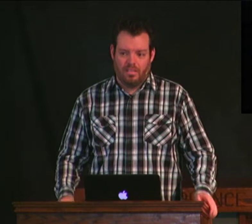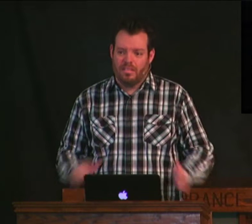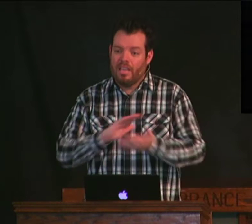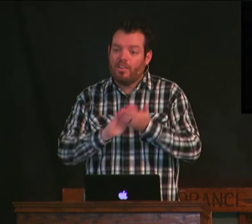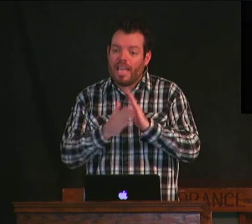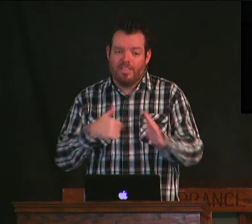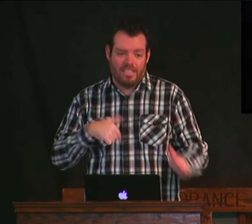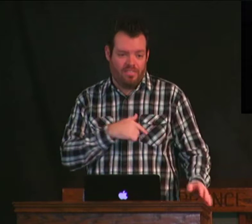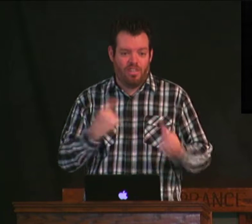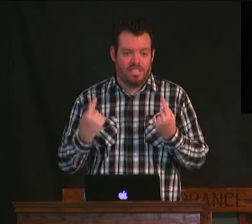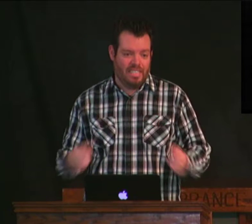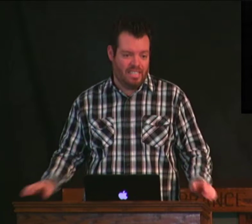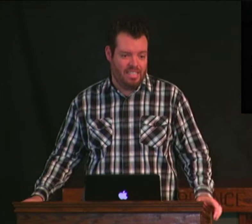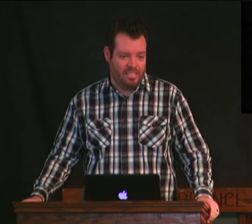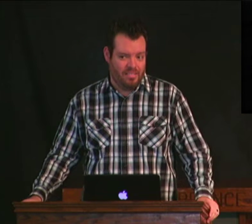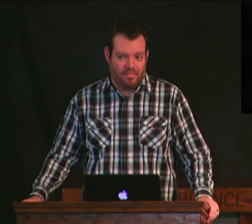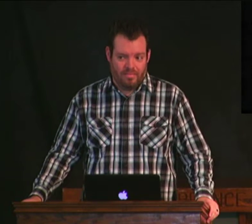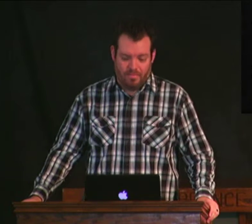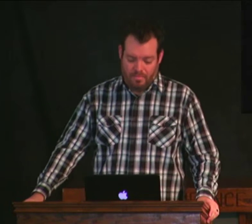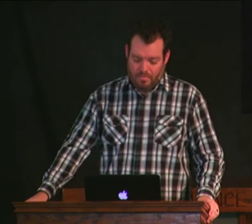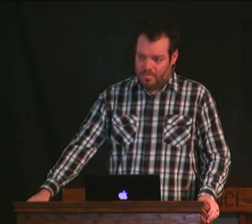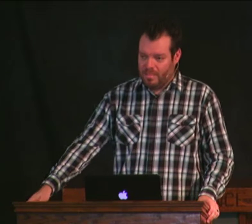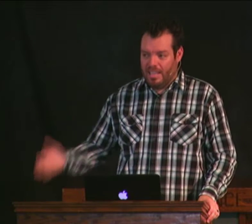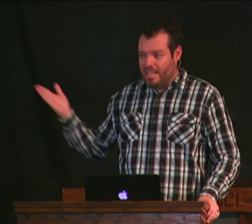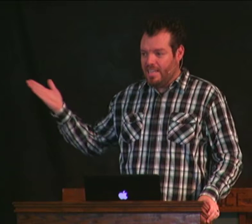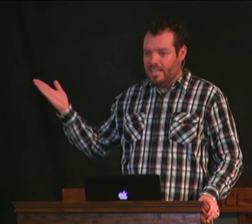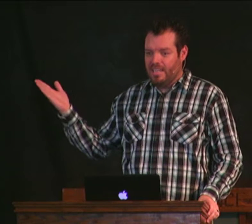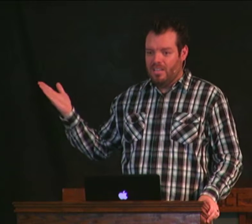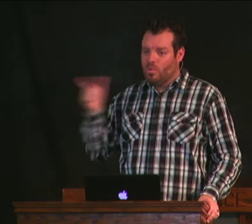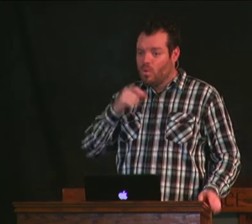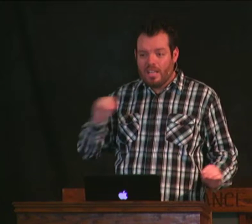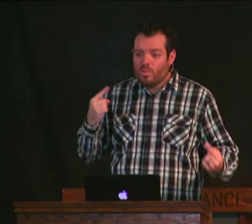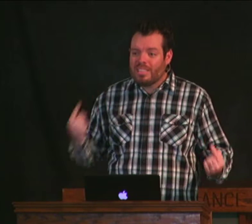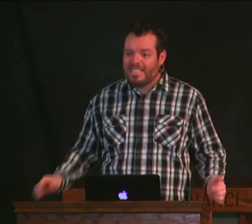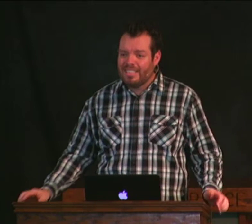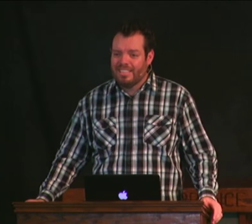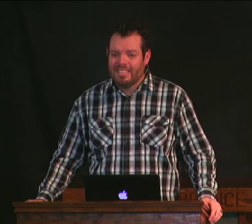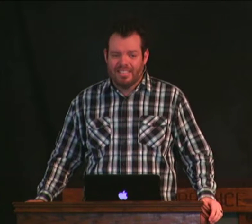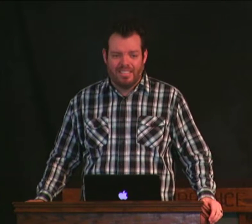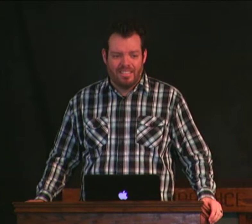He forgave us for our sins. He who had no sin,